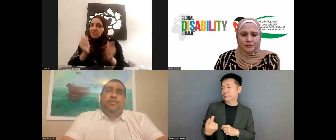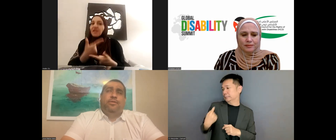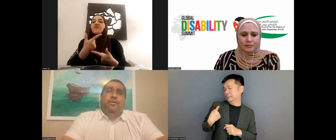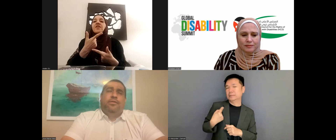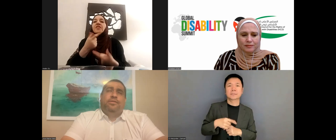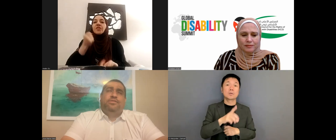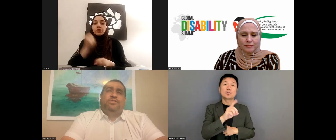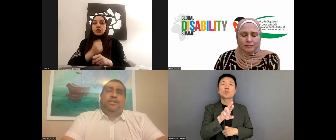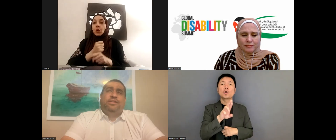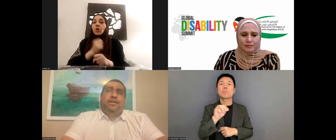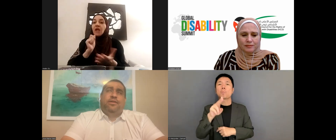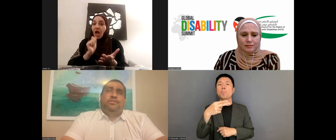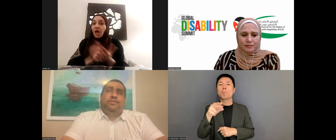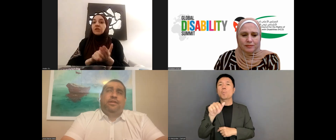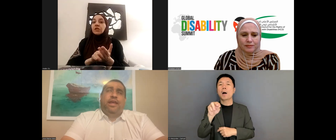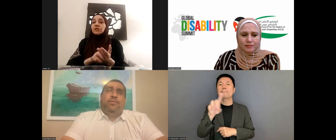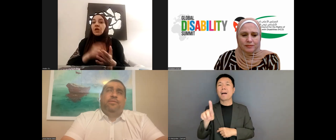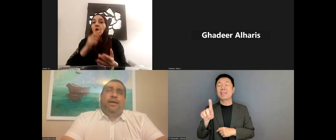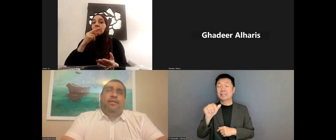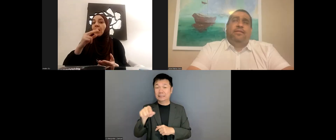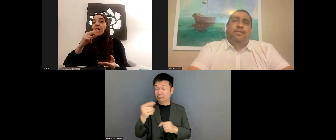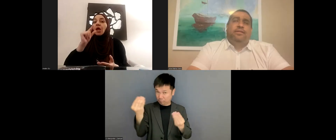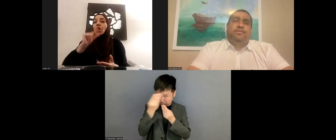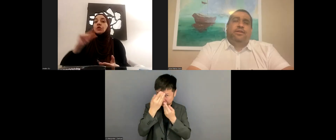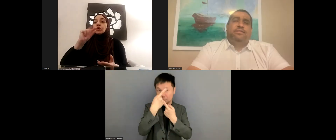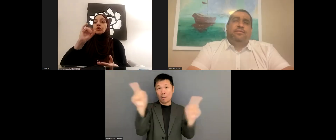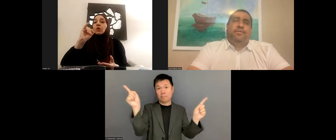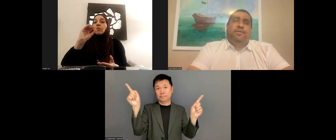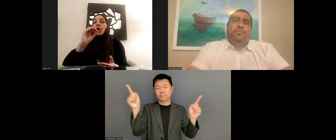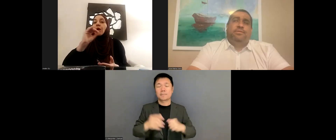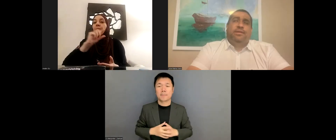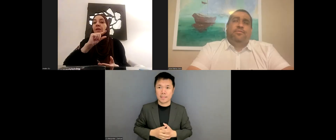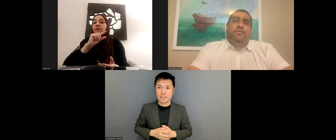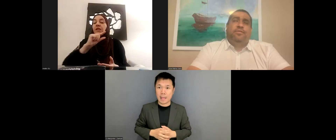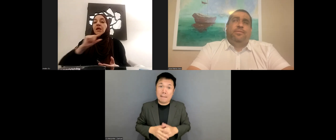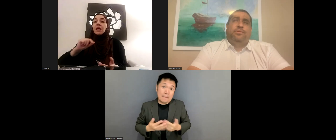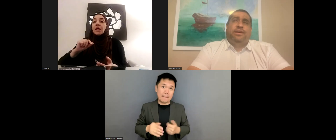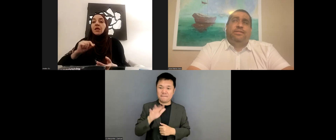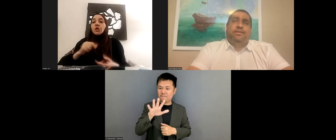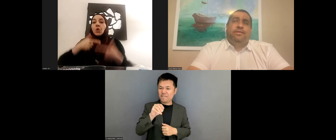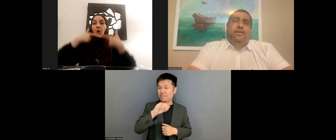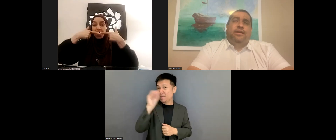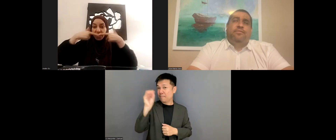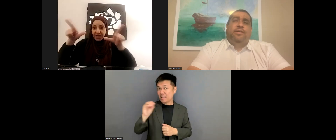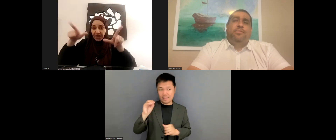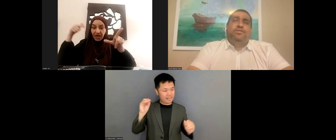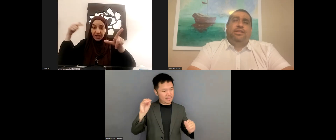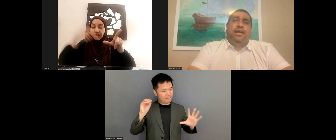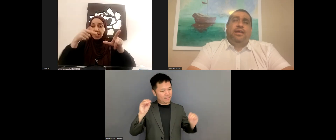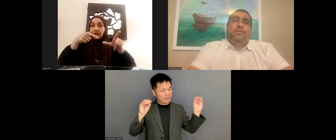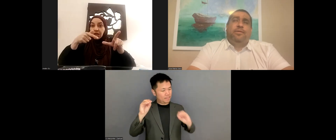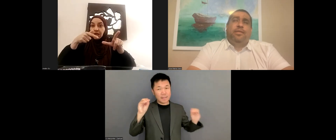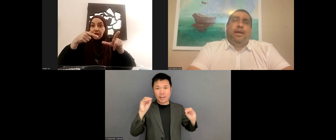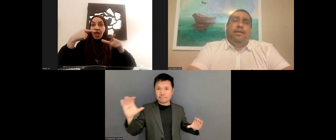just now, this GDS declaration that aims at targeting 15% for the 50% is very much